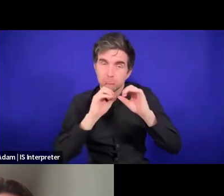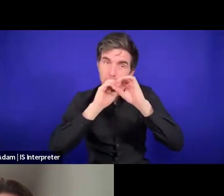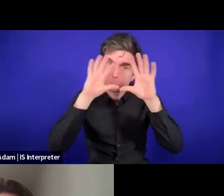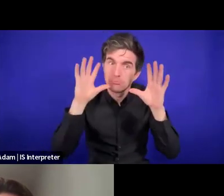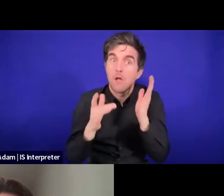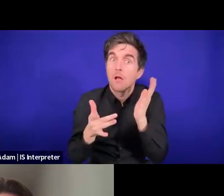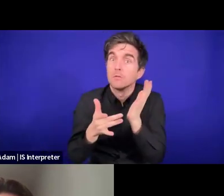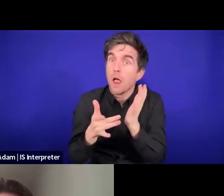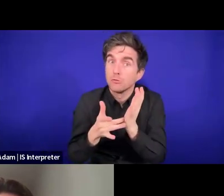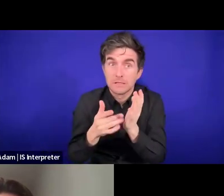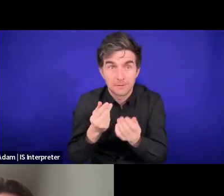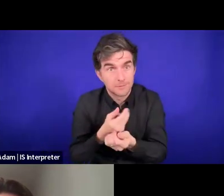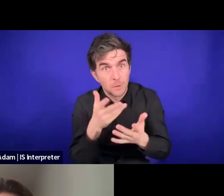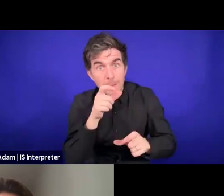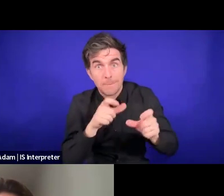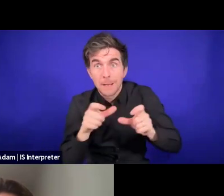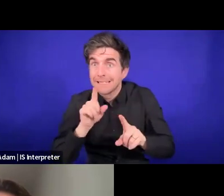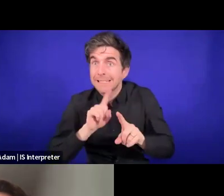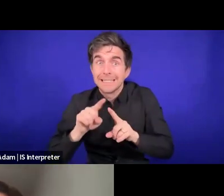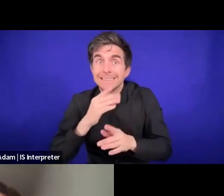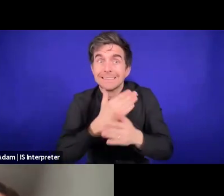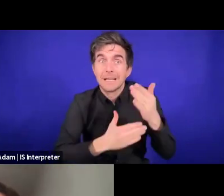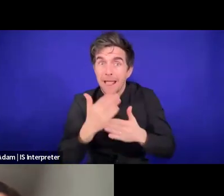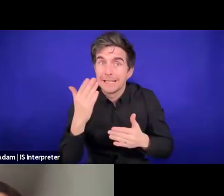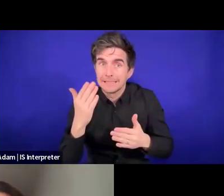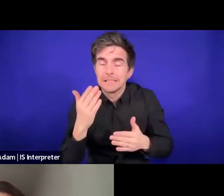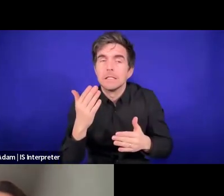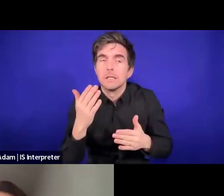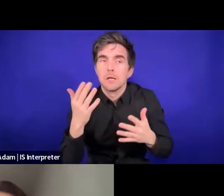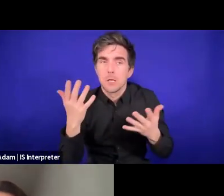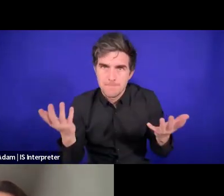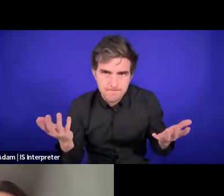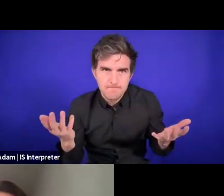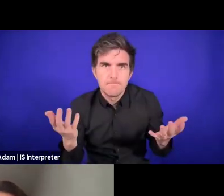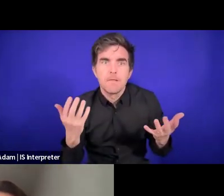disability needs to be also part of the intervention. And this is why we are